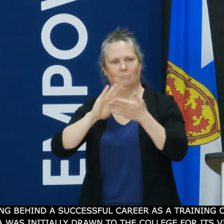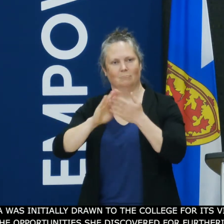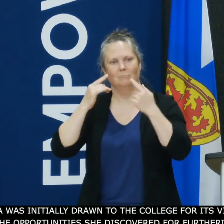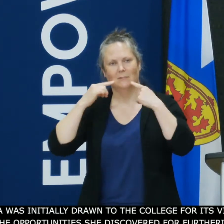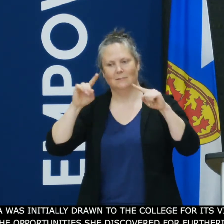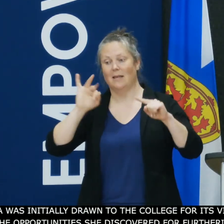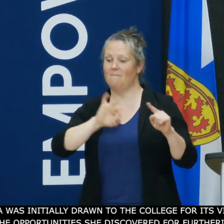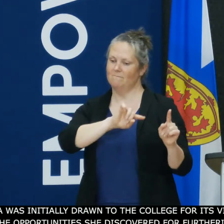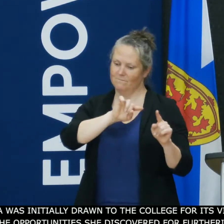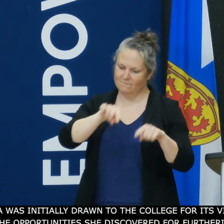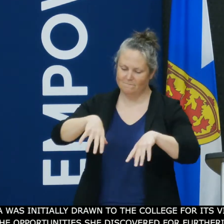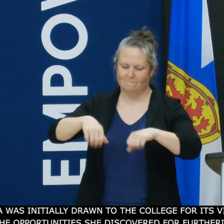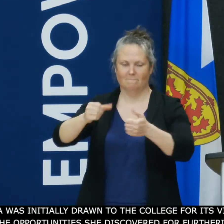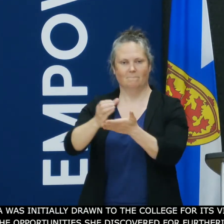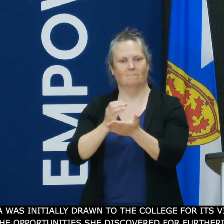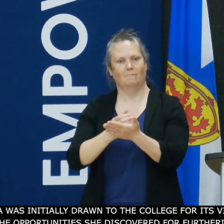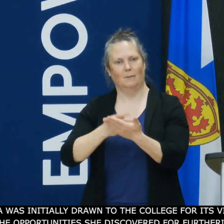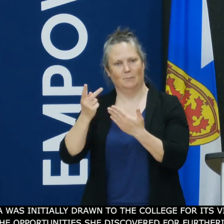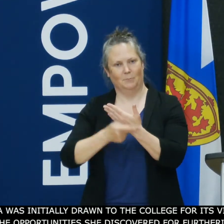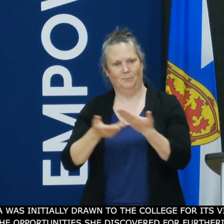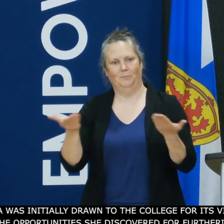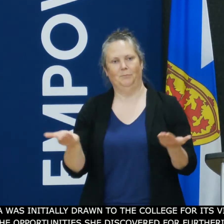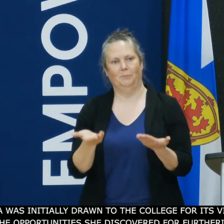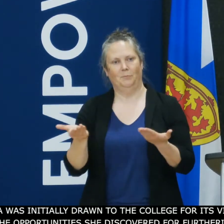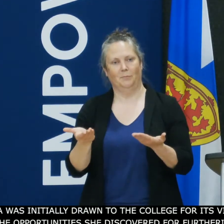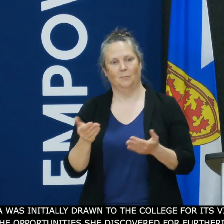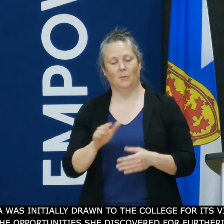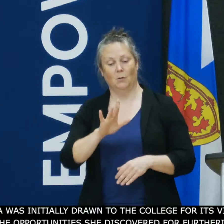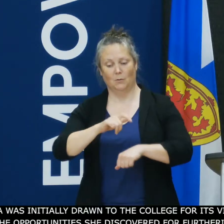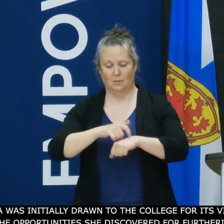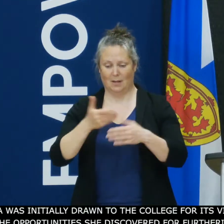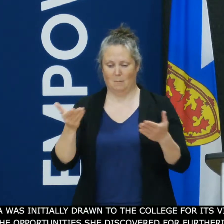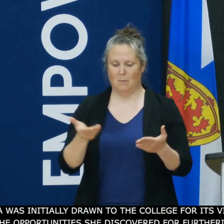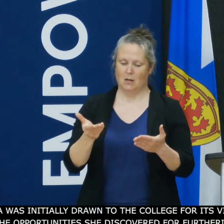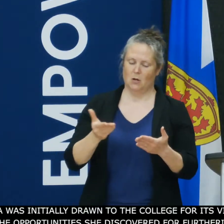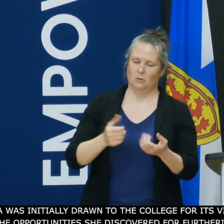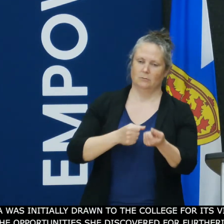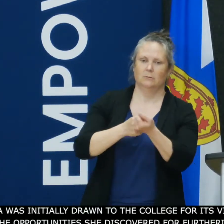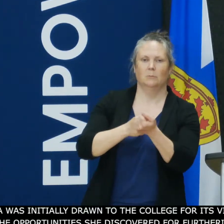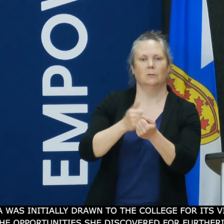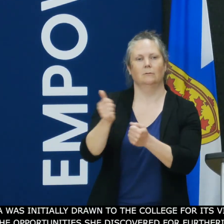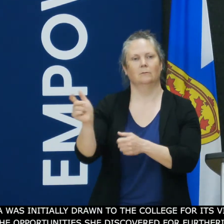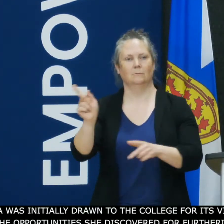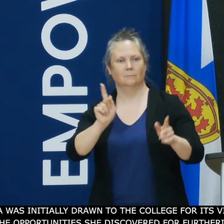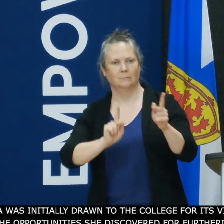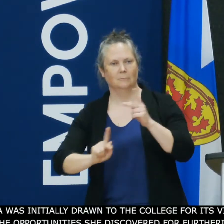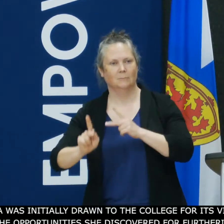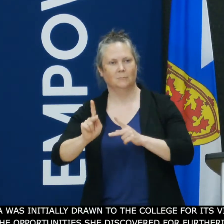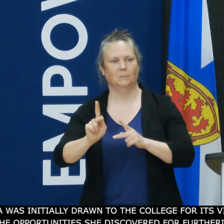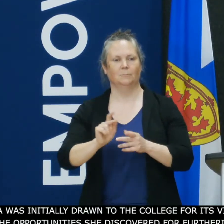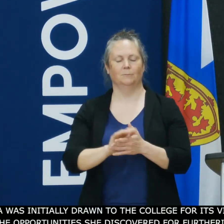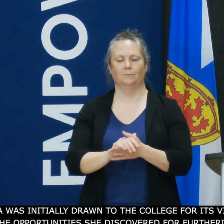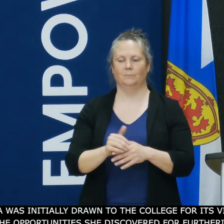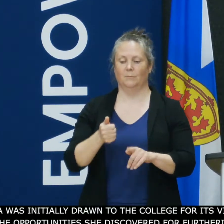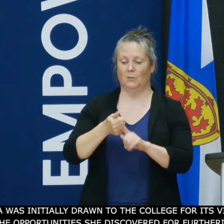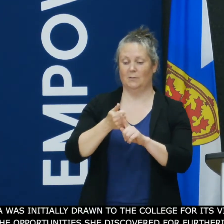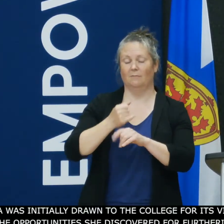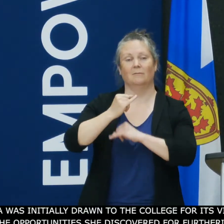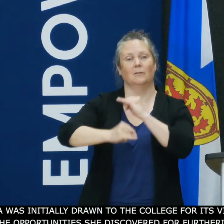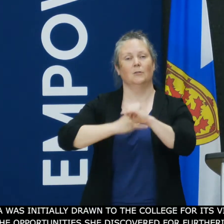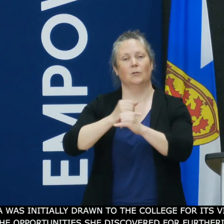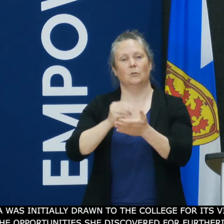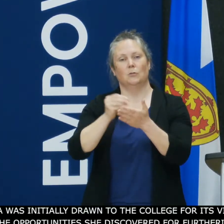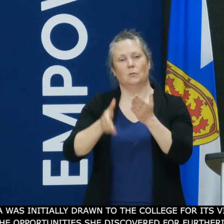at NSCC giving back to others, serving as an international student ambassador and